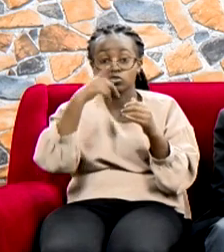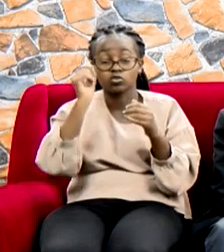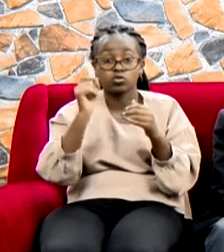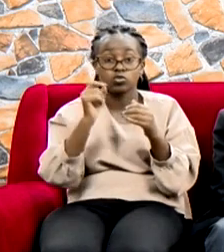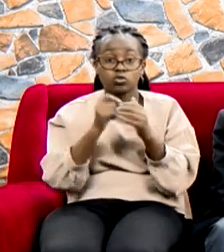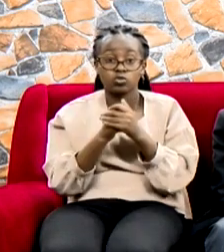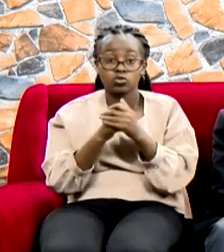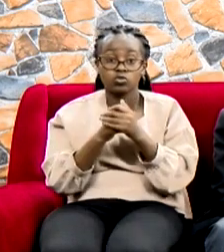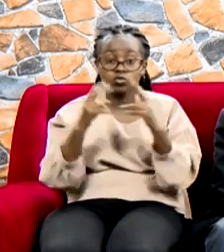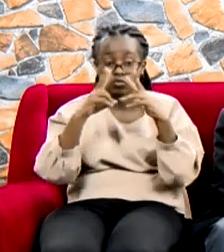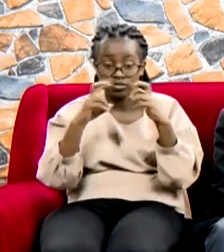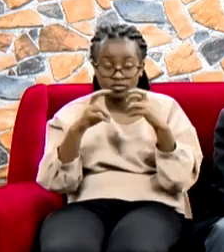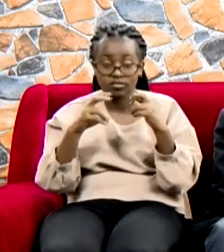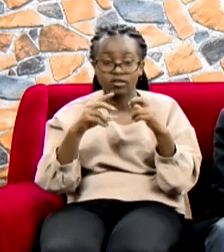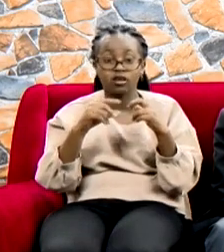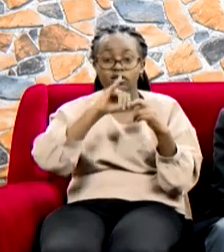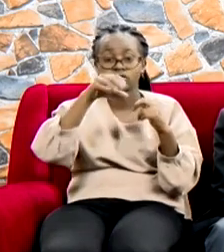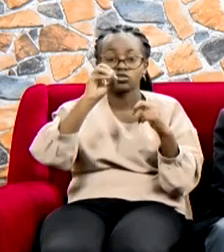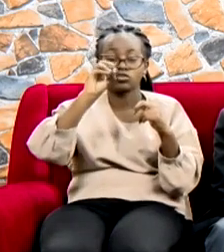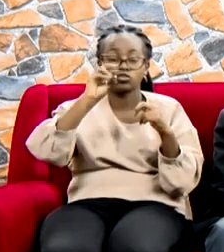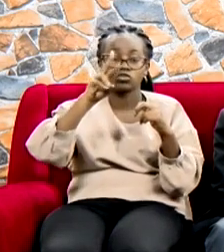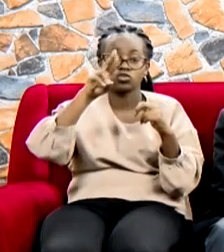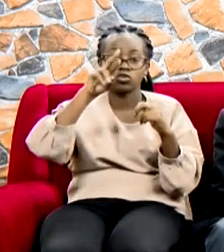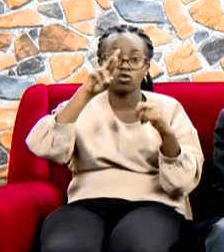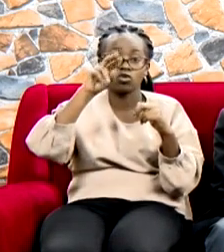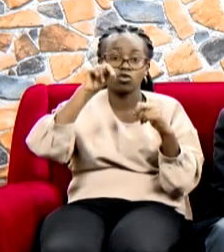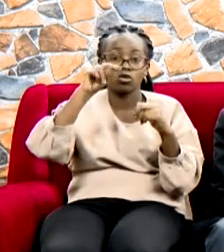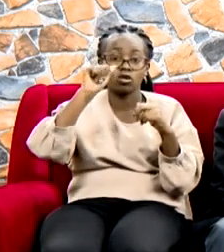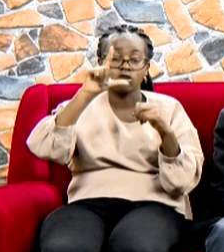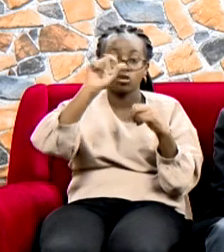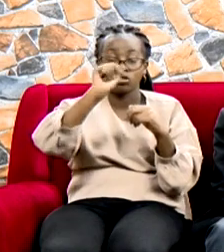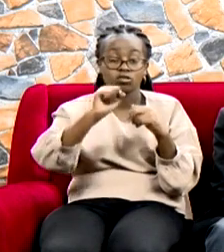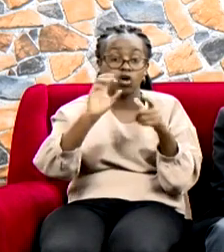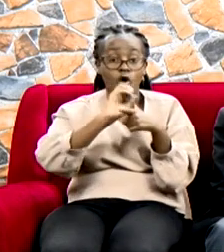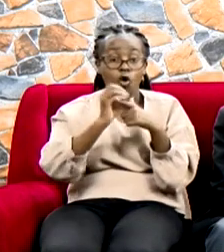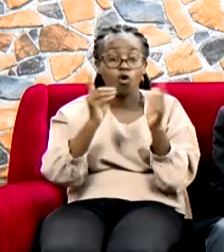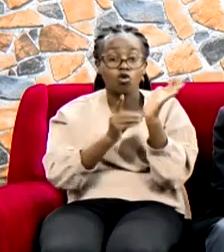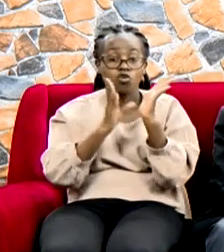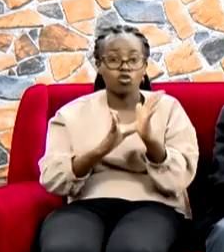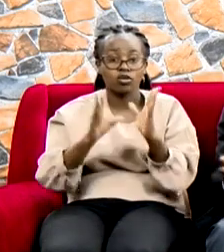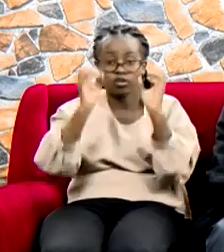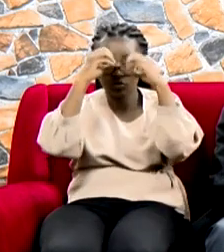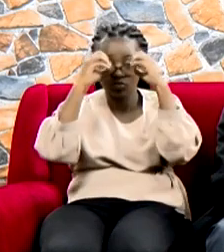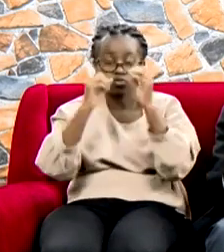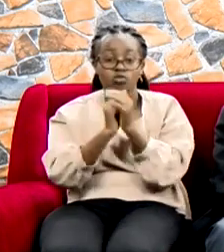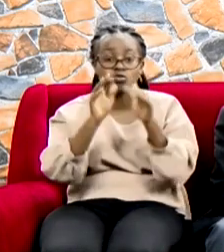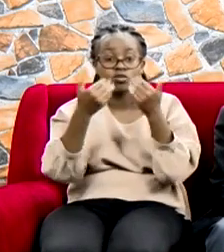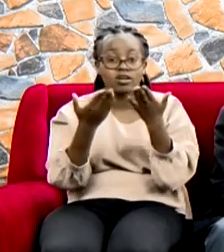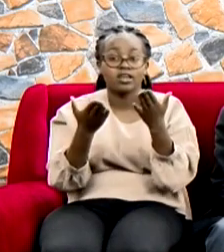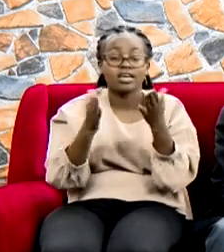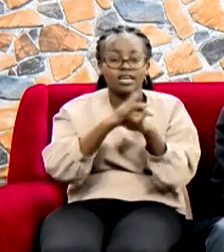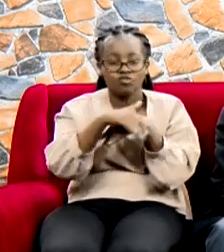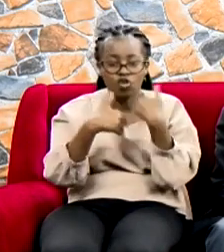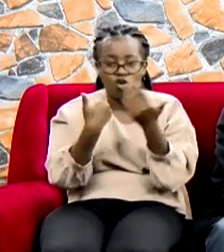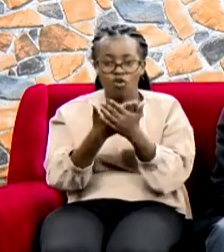to research journals. All right. Yeah. So do they go to the research journals, or is it Dr. Google? No, Dr. Google will give you all